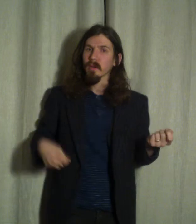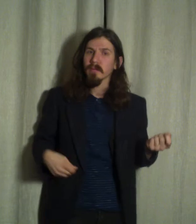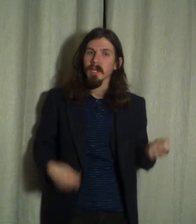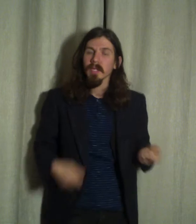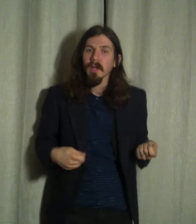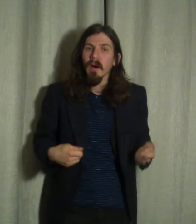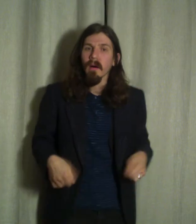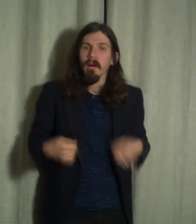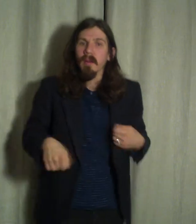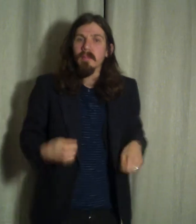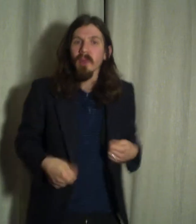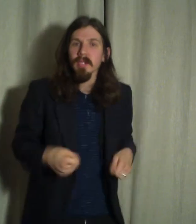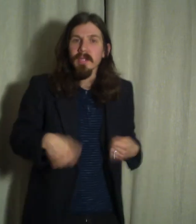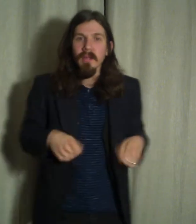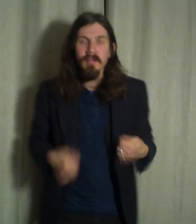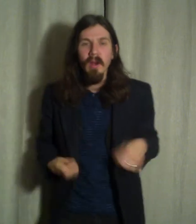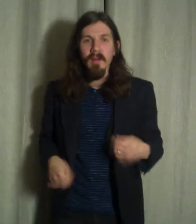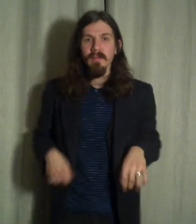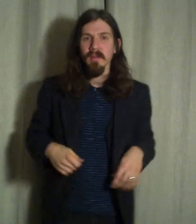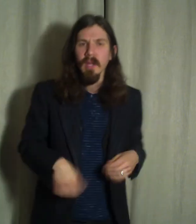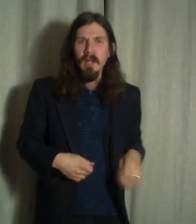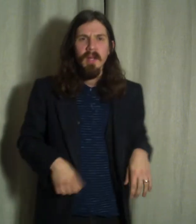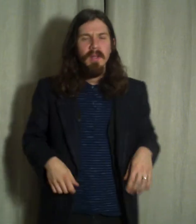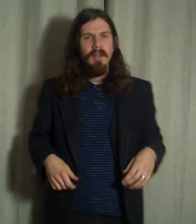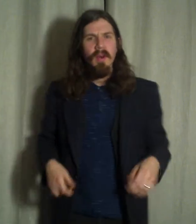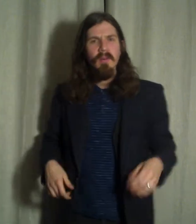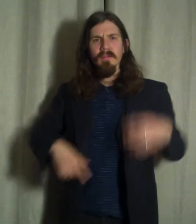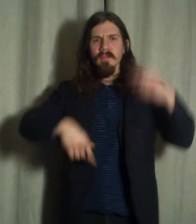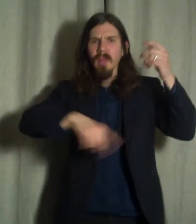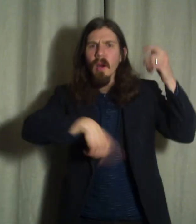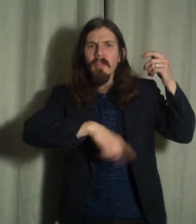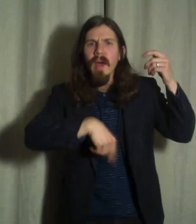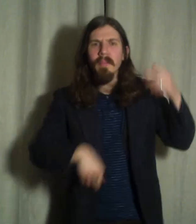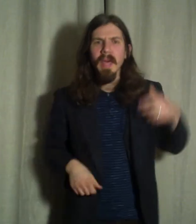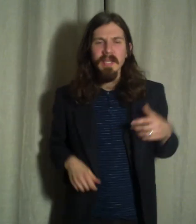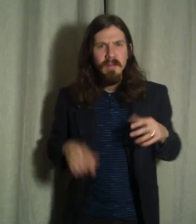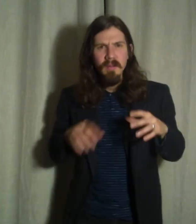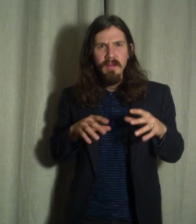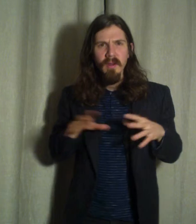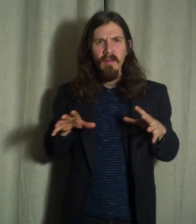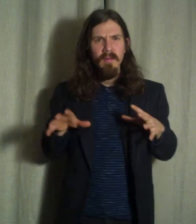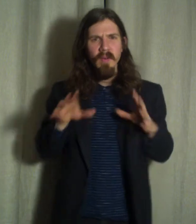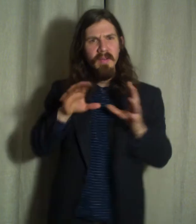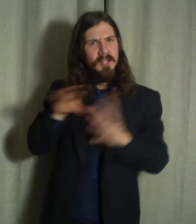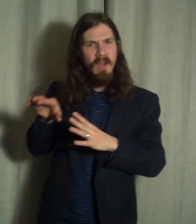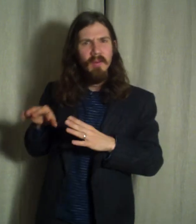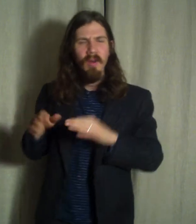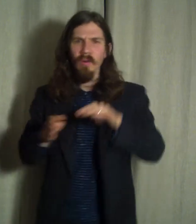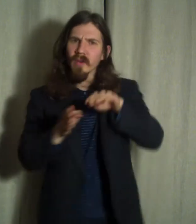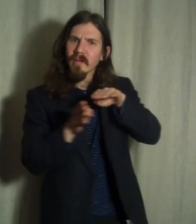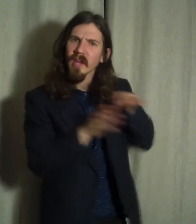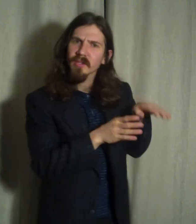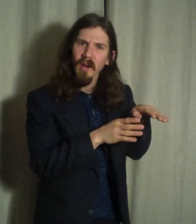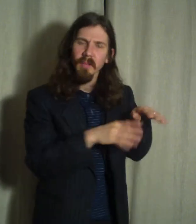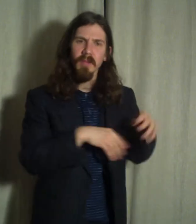acoustic guitar and brushes on the drums and, you know, upright bass, and, you know, we have a genre. Or if we have electronic music